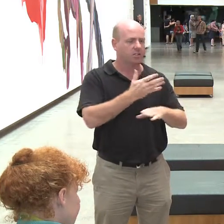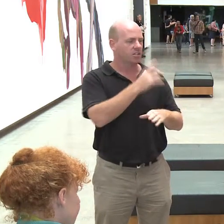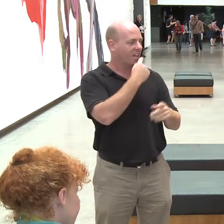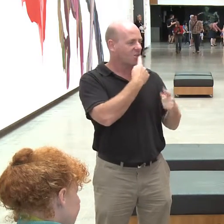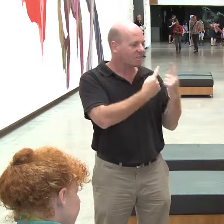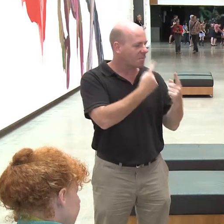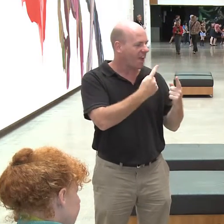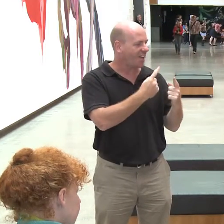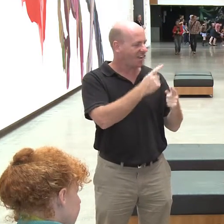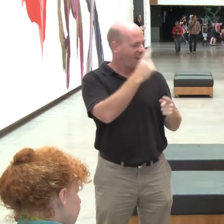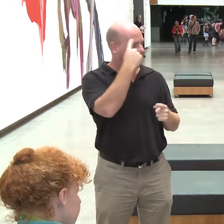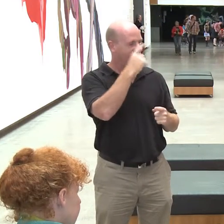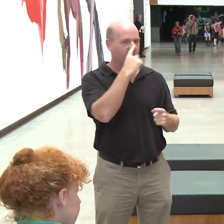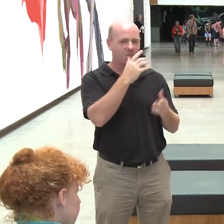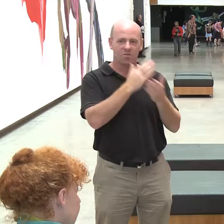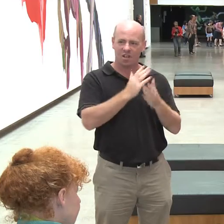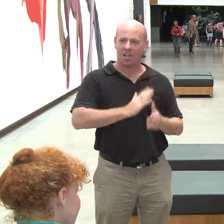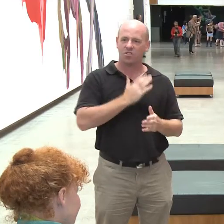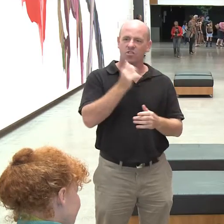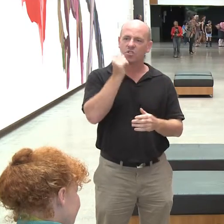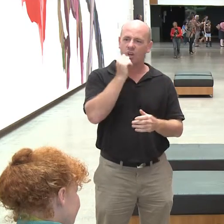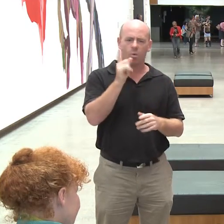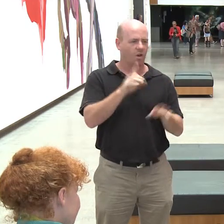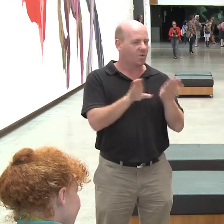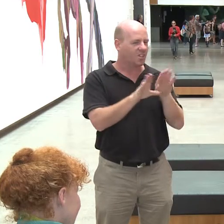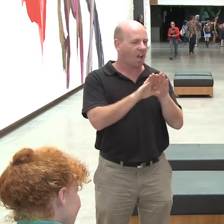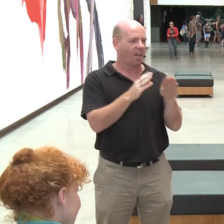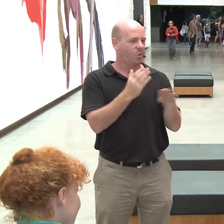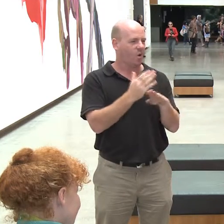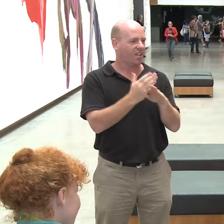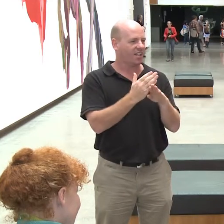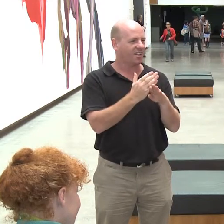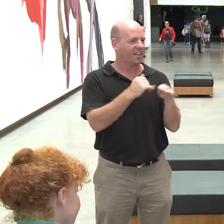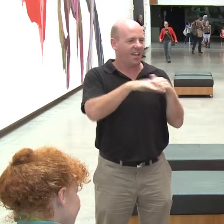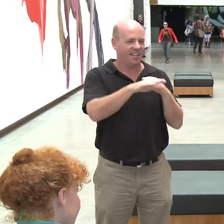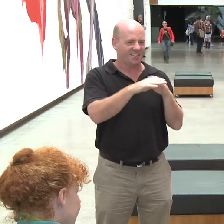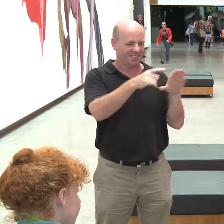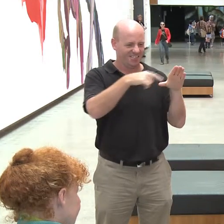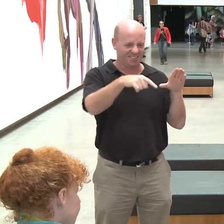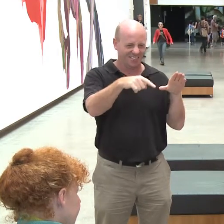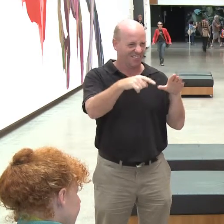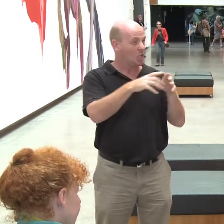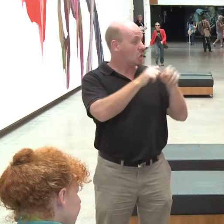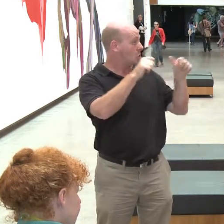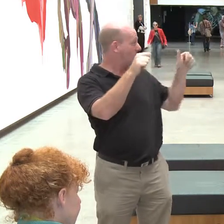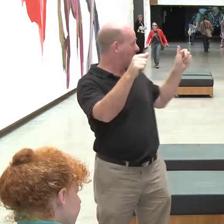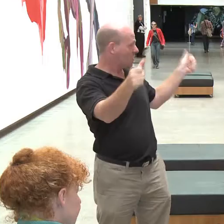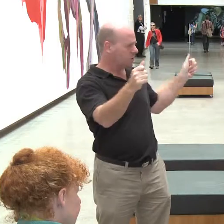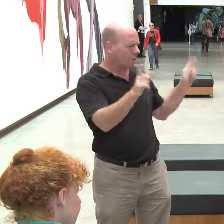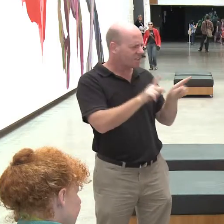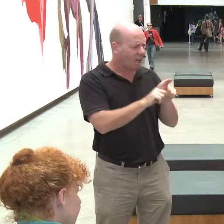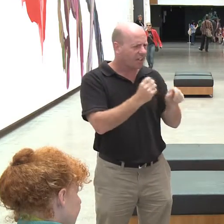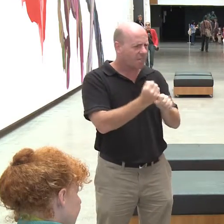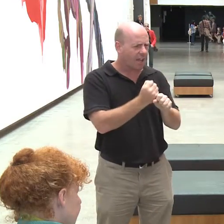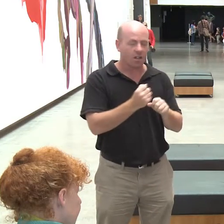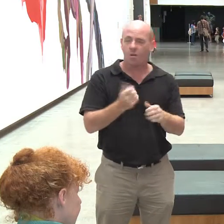think people would really, really interested to know what it was like working in, just make such a huge thing. Well,